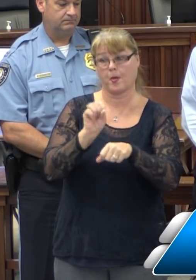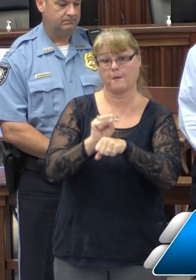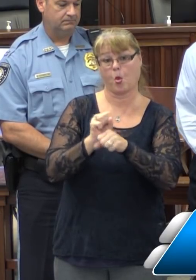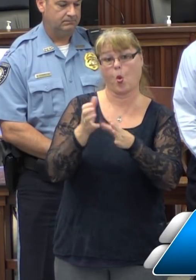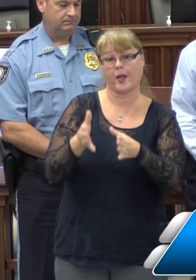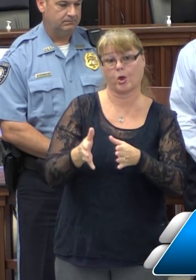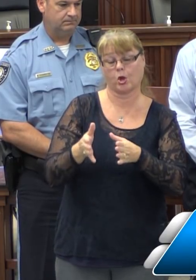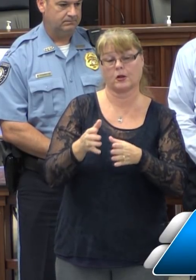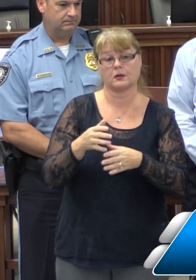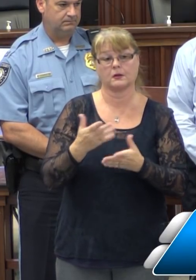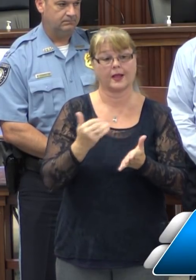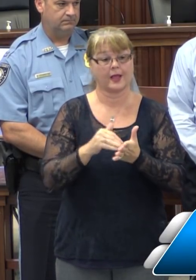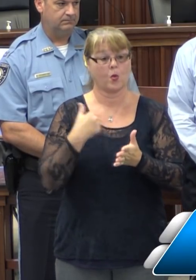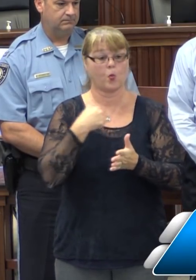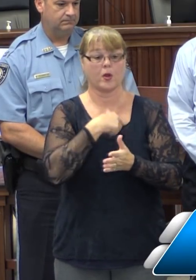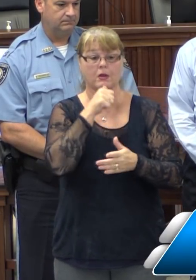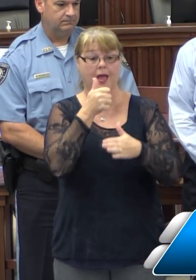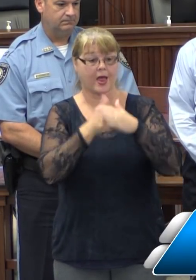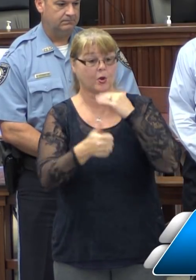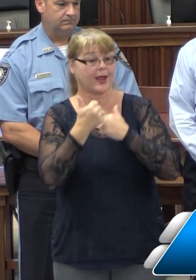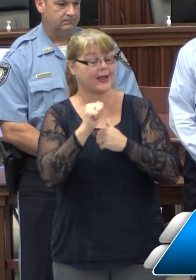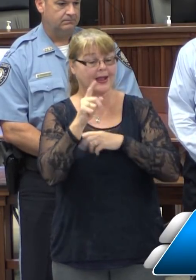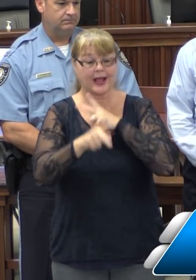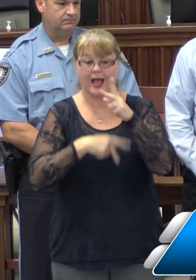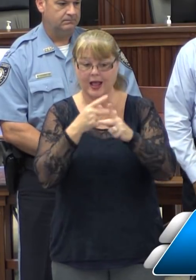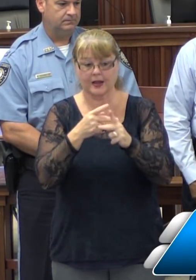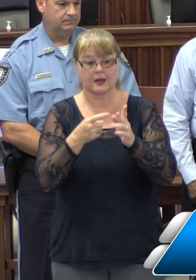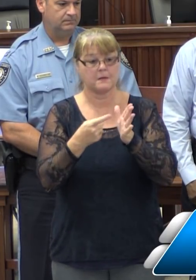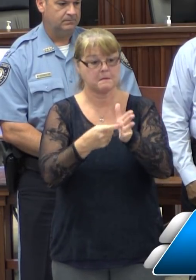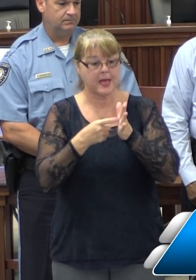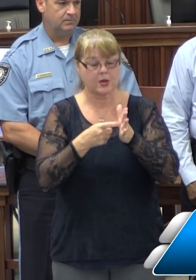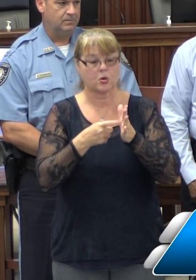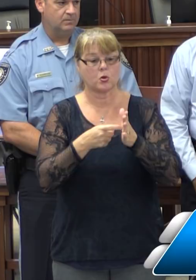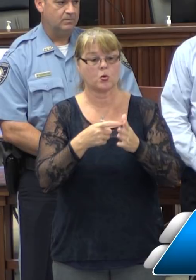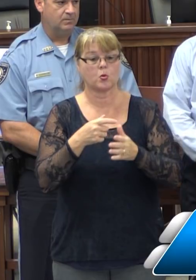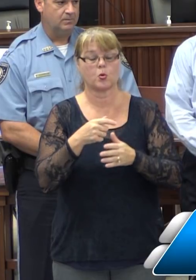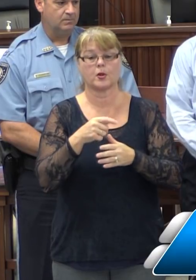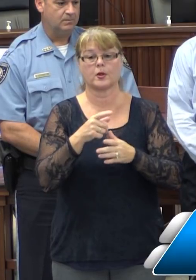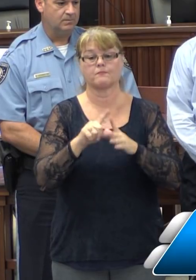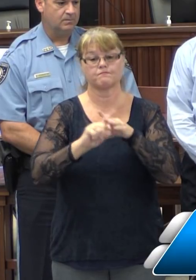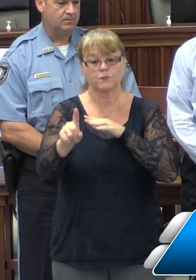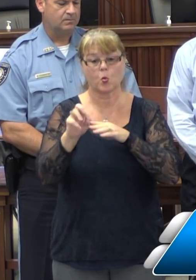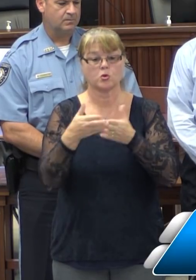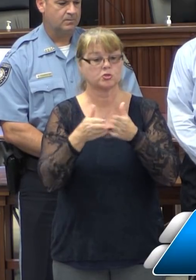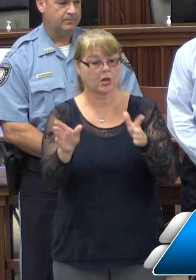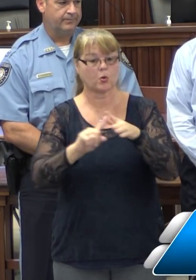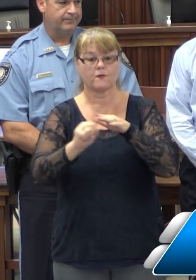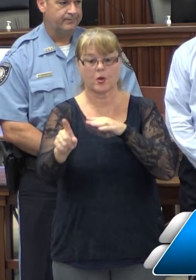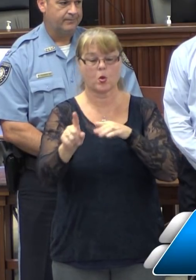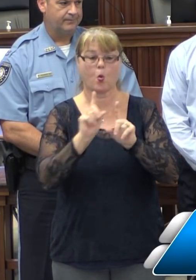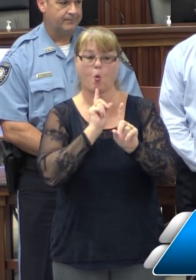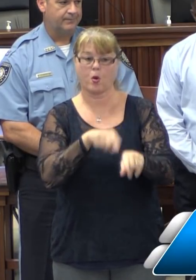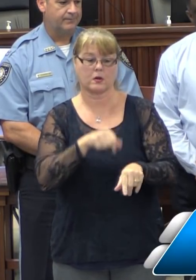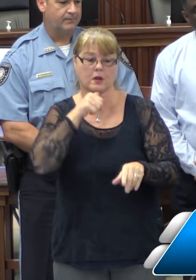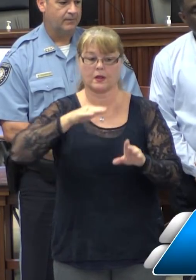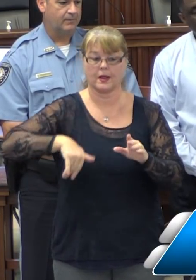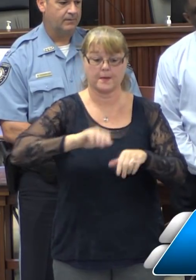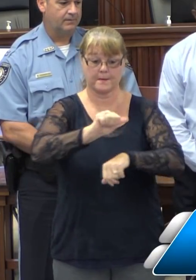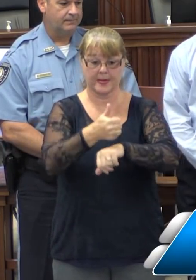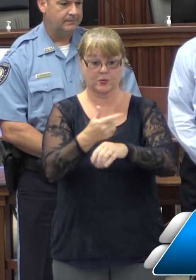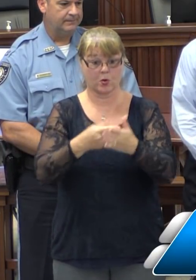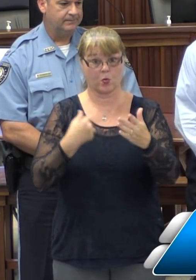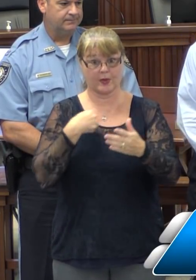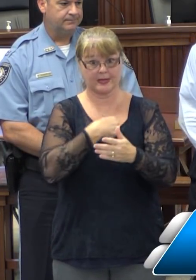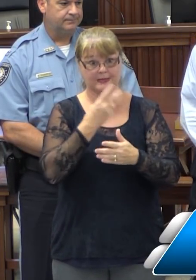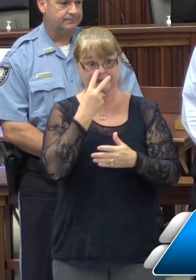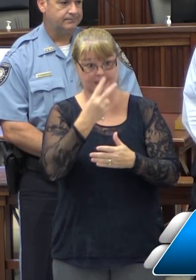employer. Again, we're not under any kind of mandatory evacuation or either general evacuation order. Right now, based on what we're seeing, we